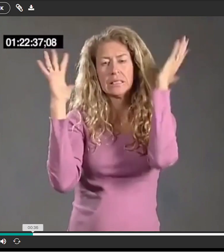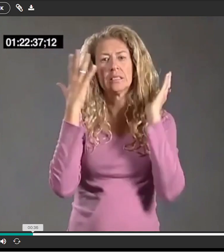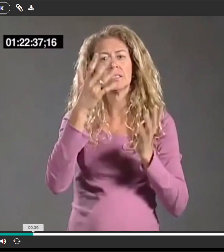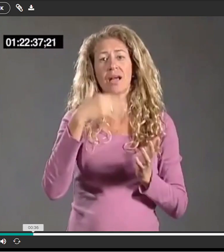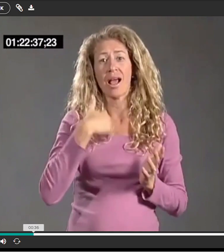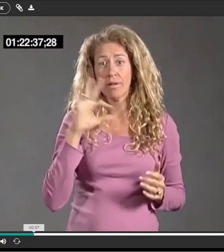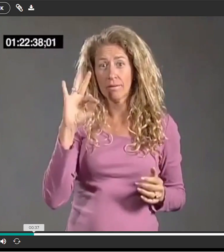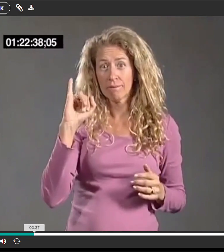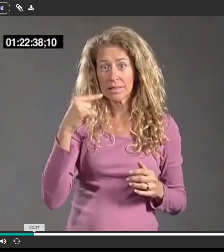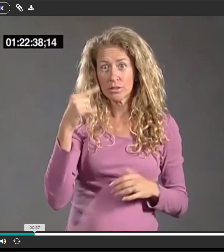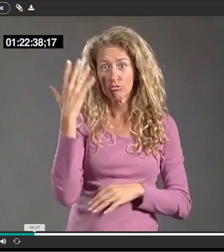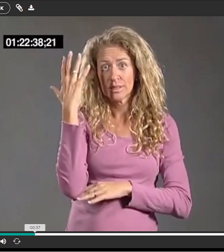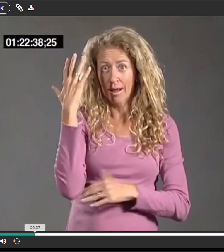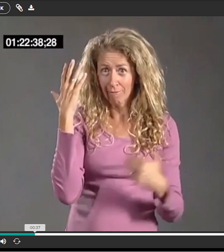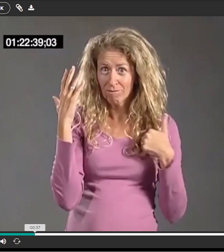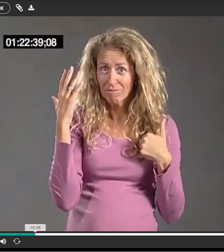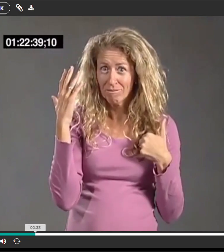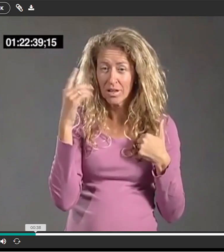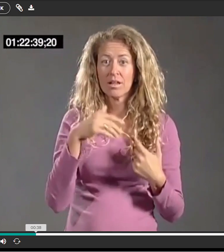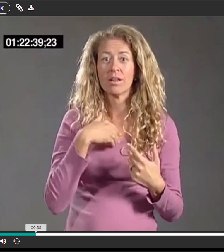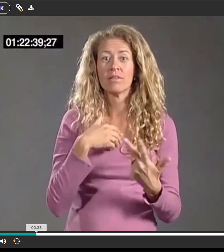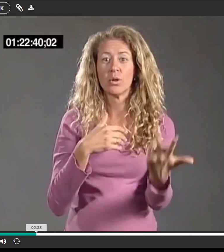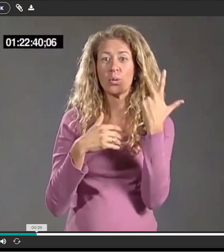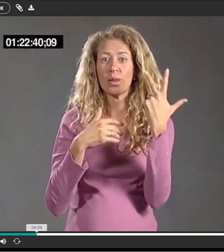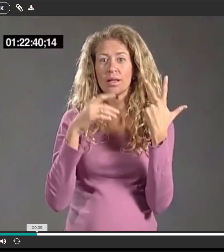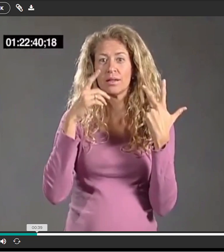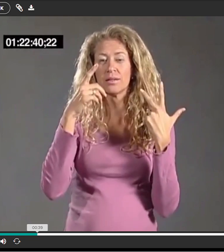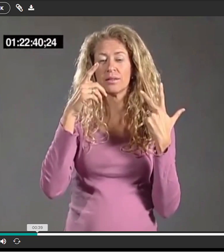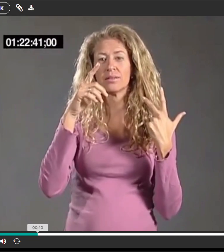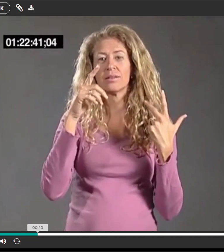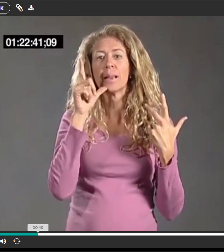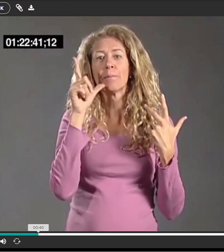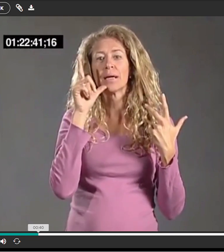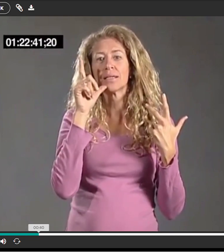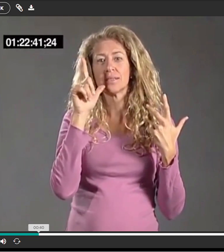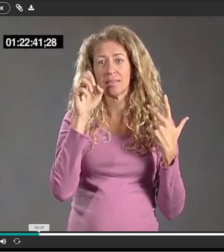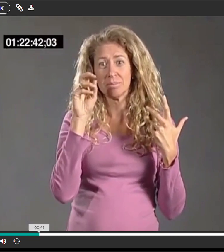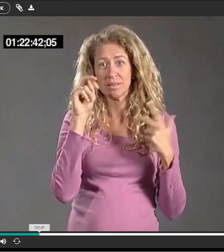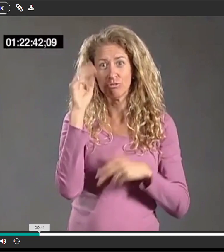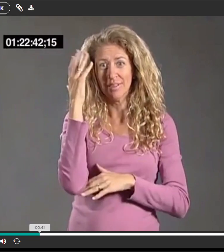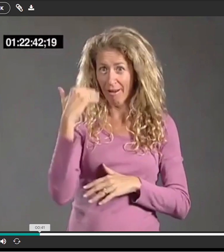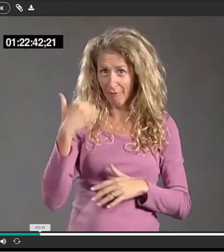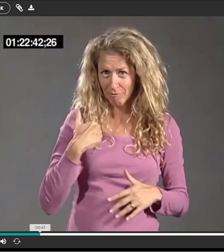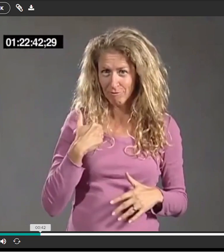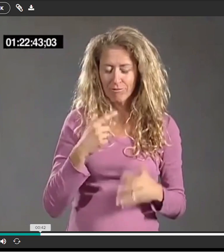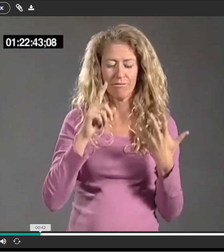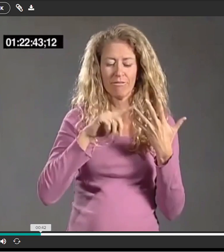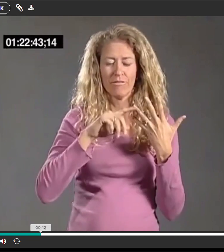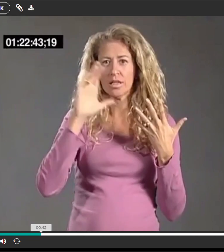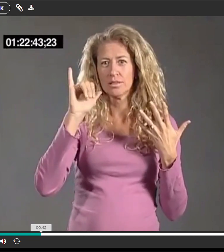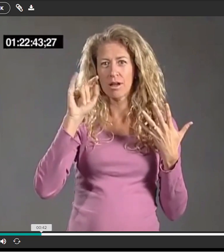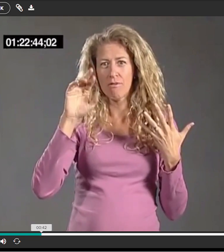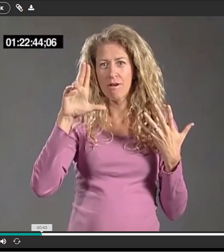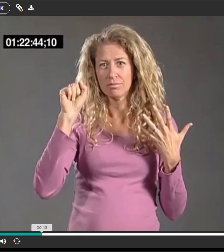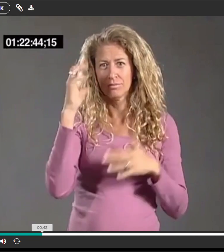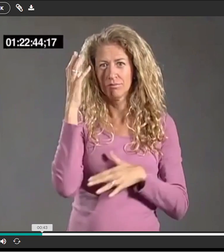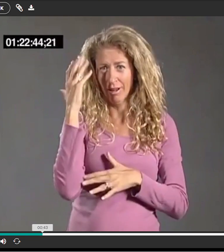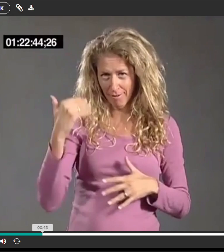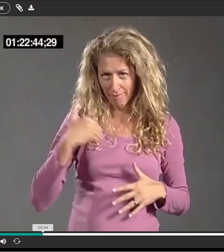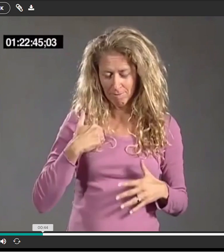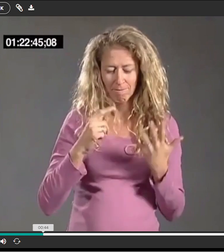is like a forest. It is lush and green. I've got fig trees growing back there. I have